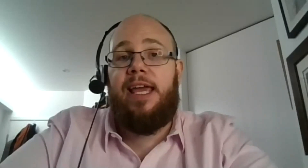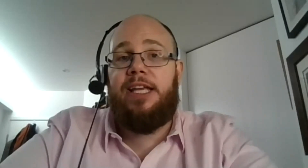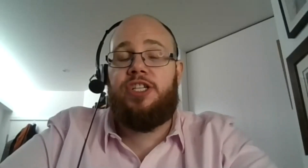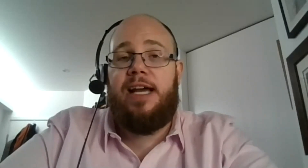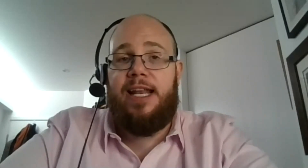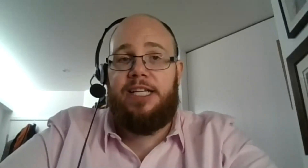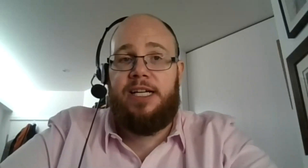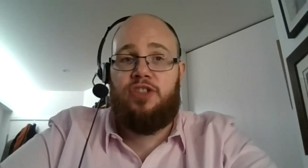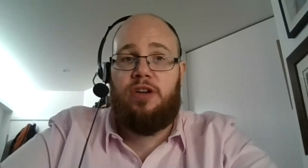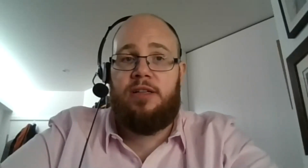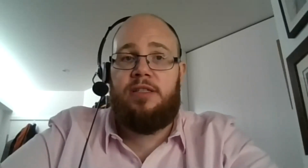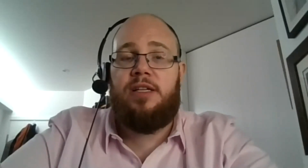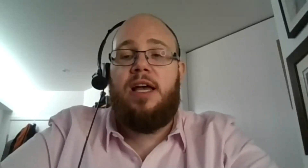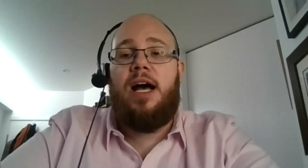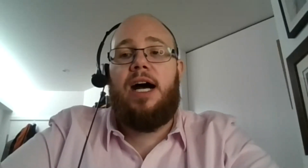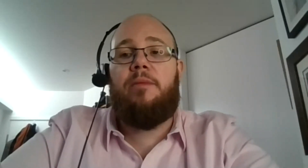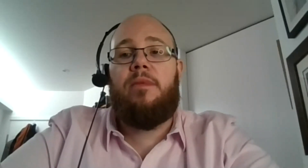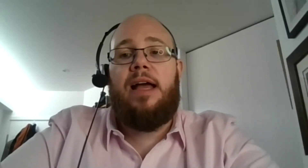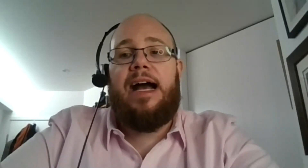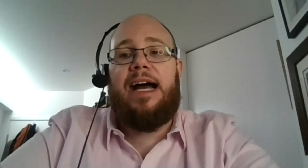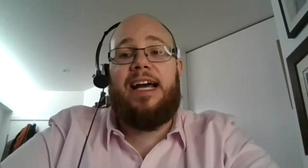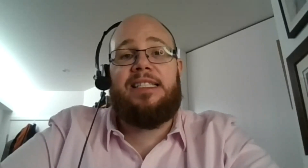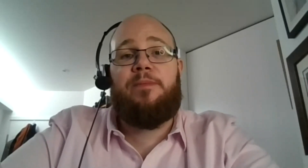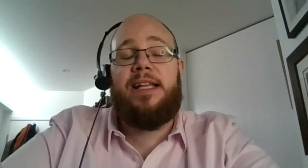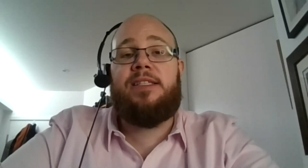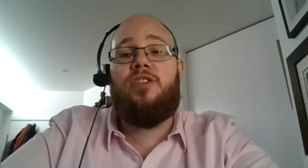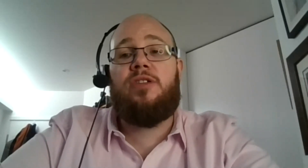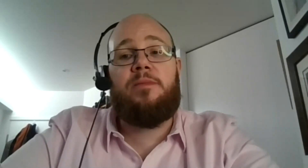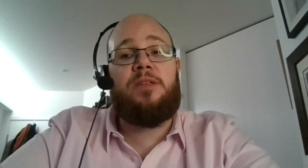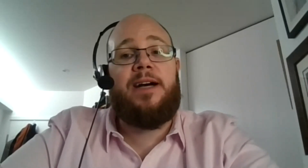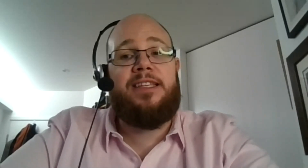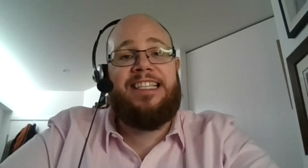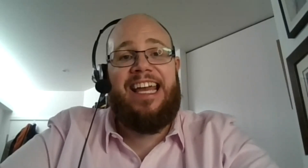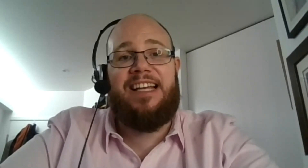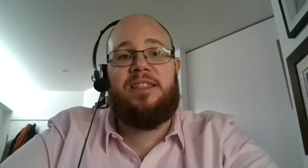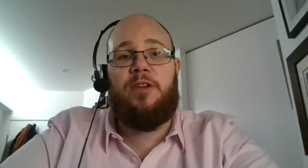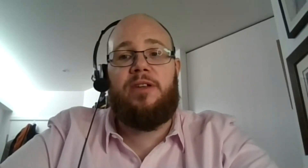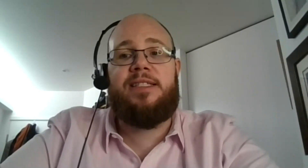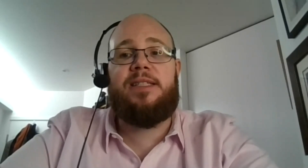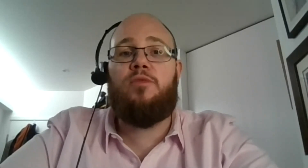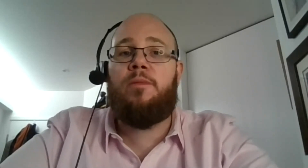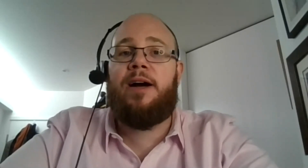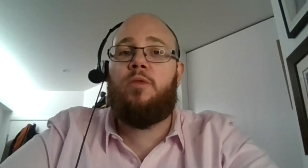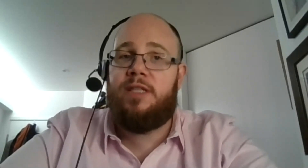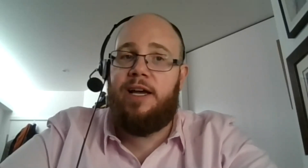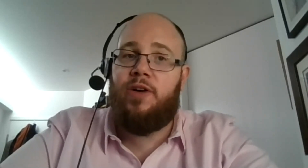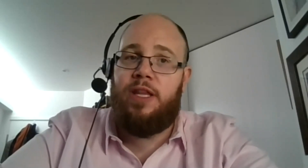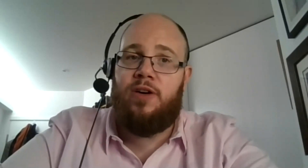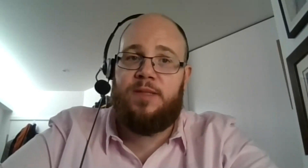each NHS trust. And that depends not so much about the tiers, to be honest, it's more about what's going on in the